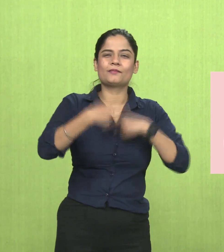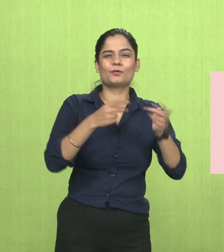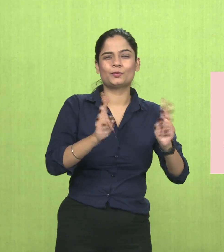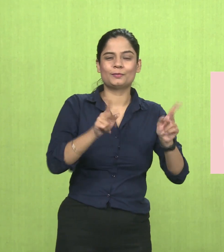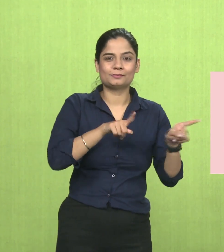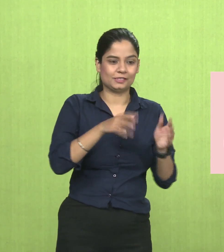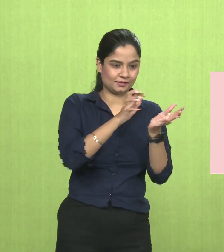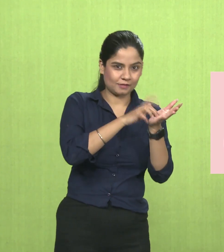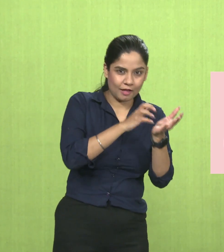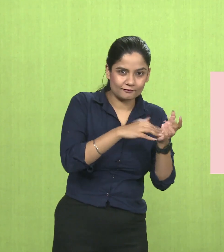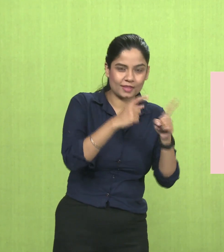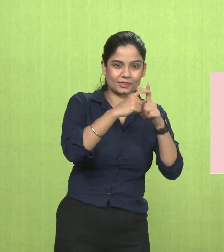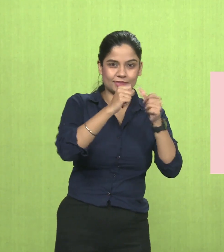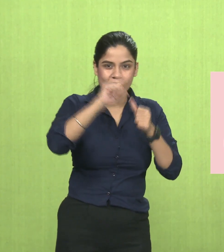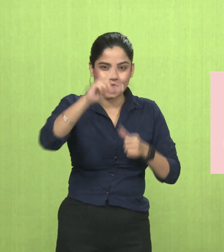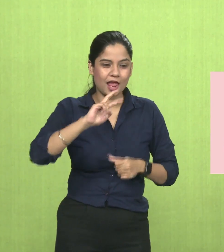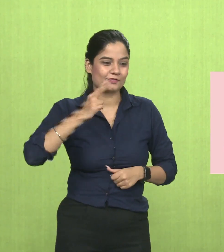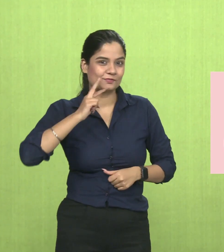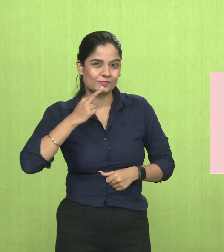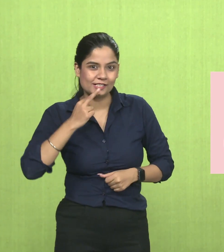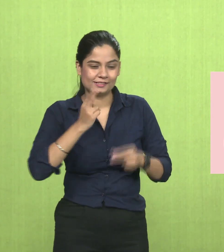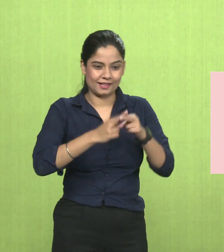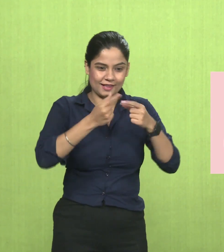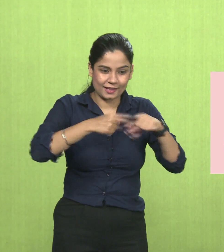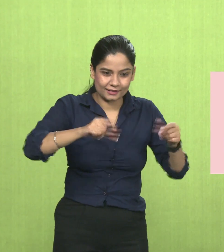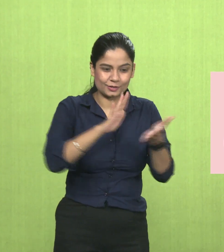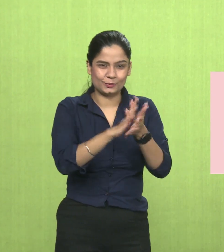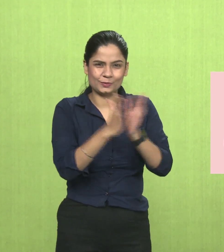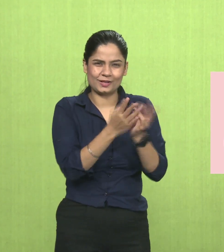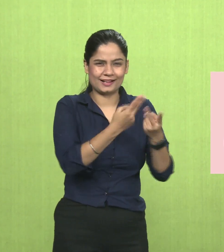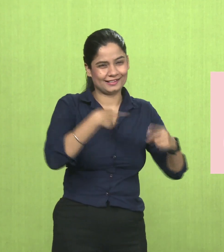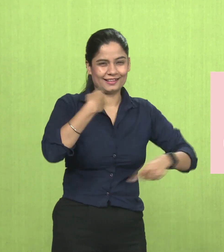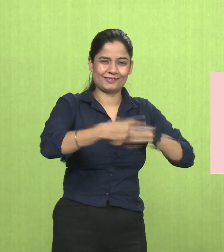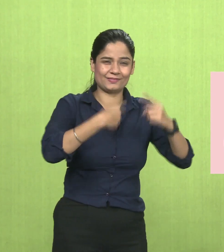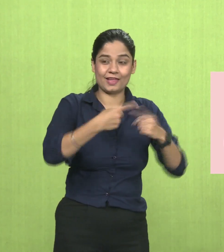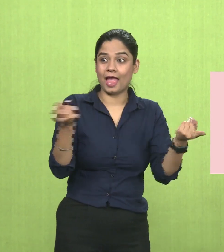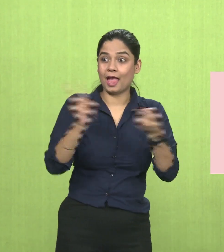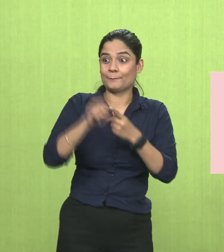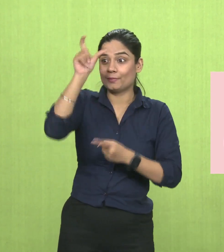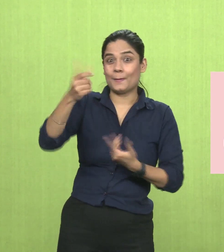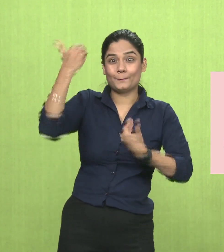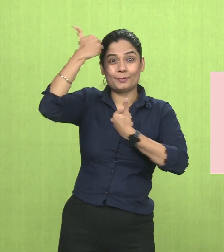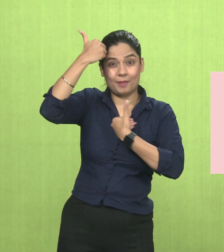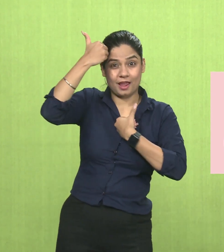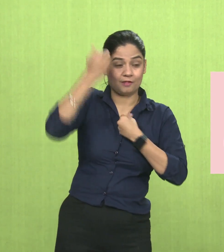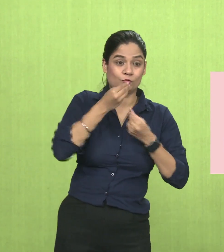So, types of modification in normal diet. We are used to eating a consistent